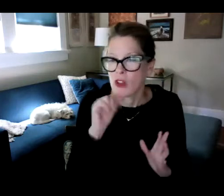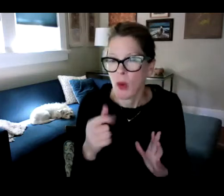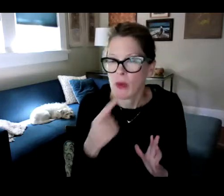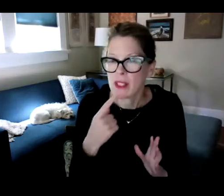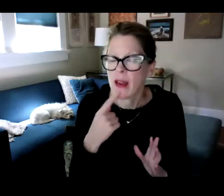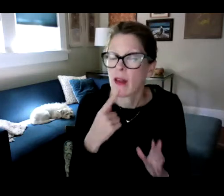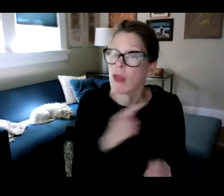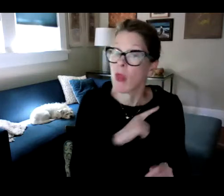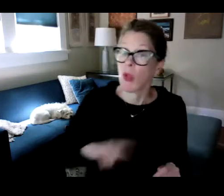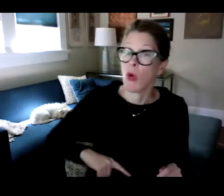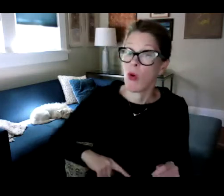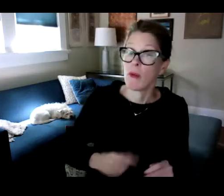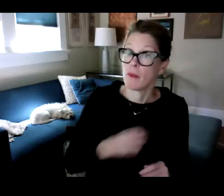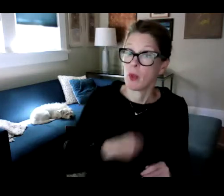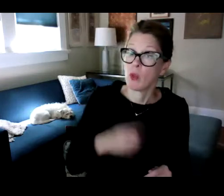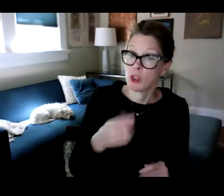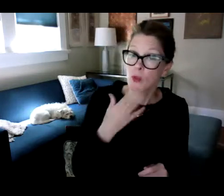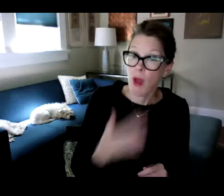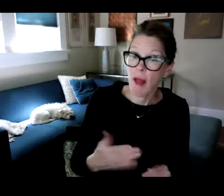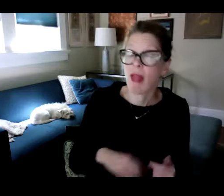you well in the name of the Lord.